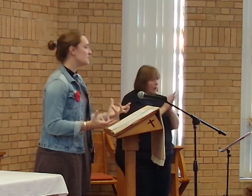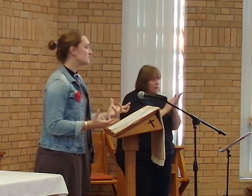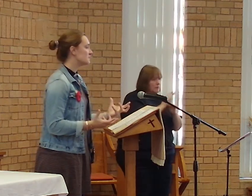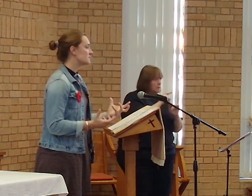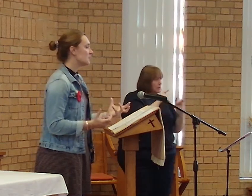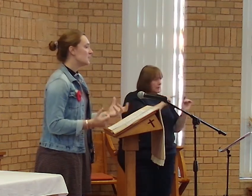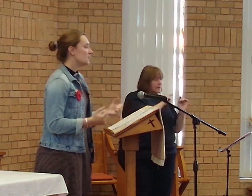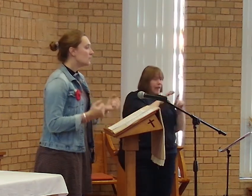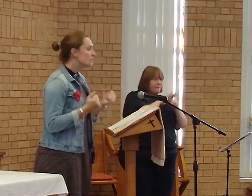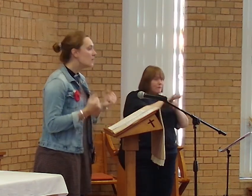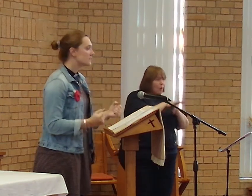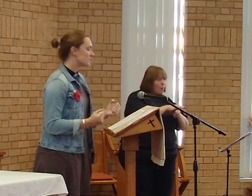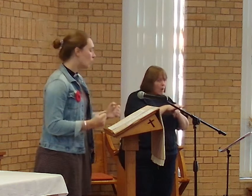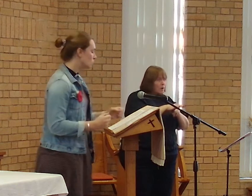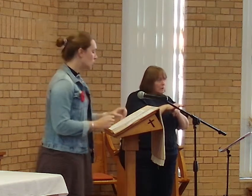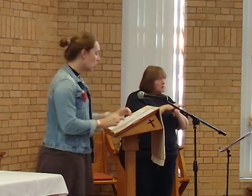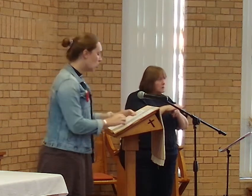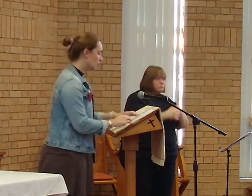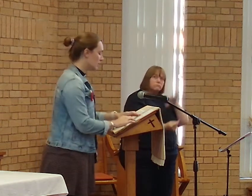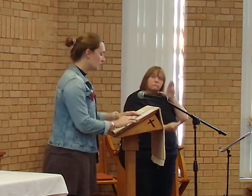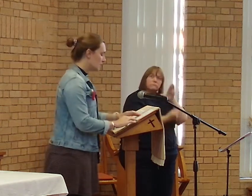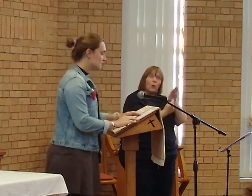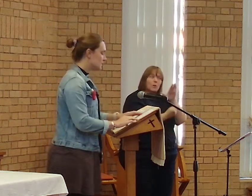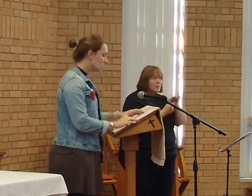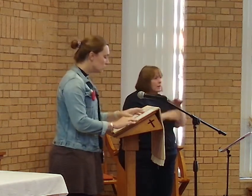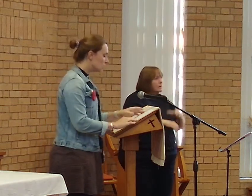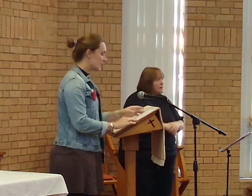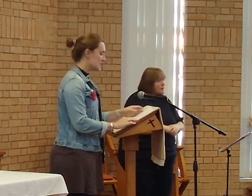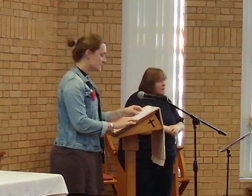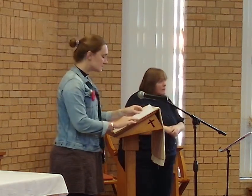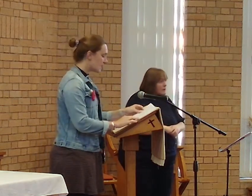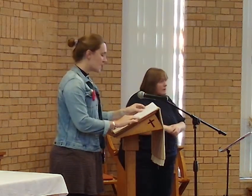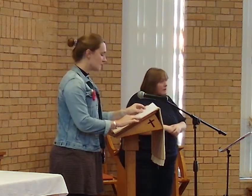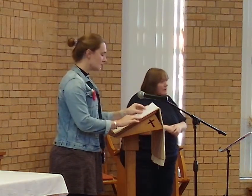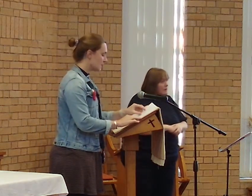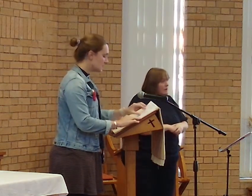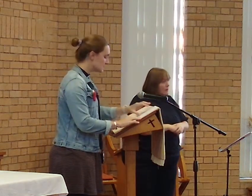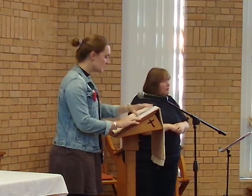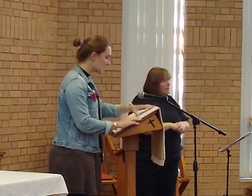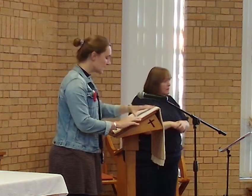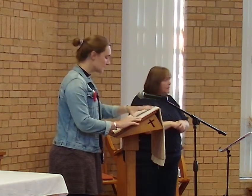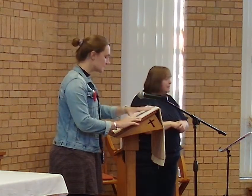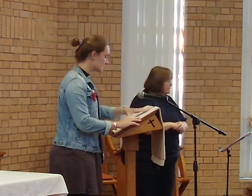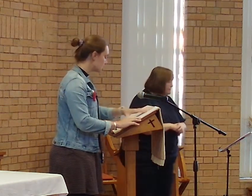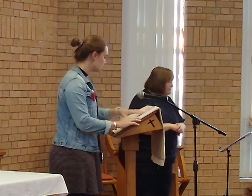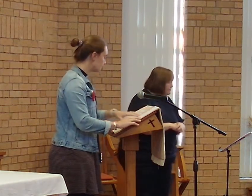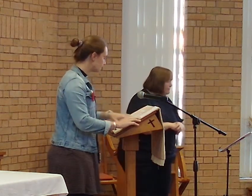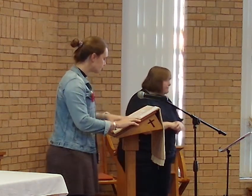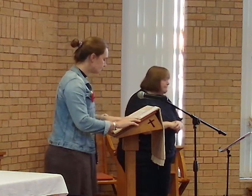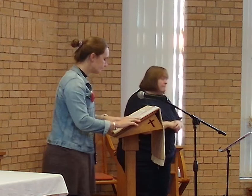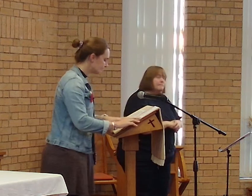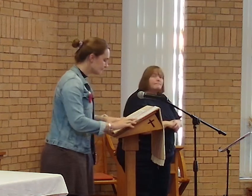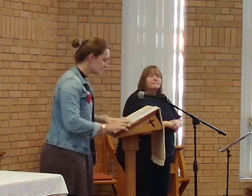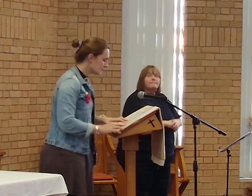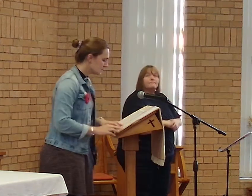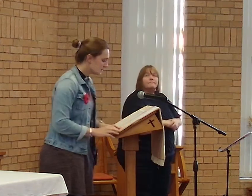of years. Must hold on to all that he is saying. He's telling us.